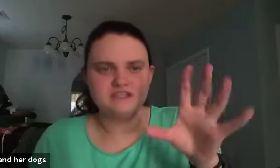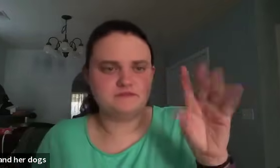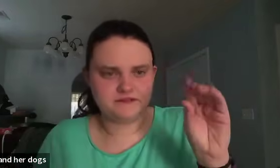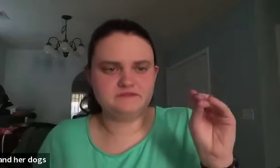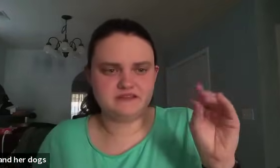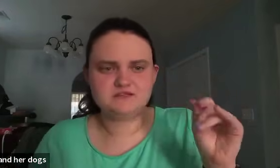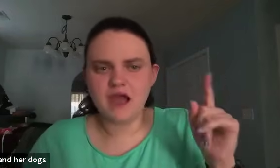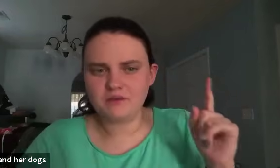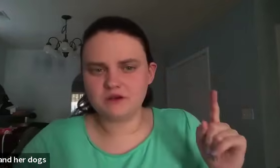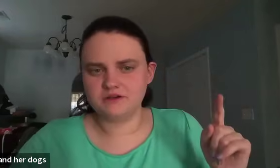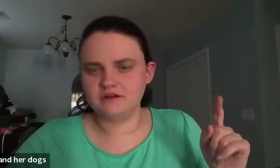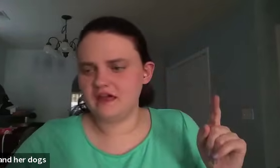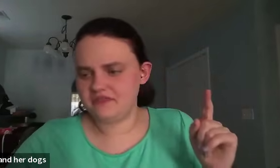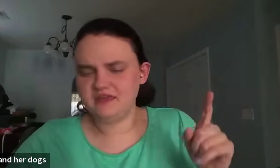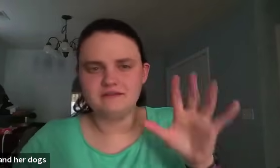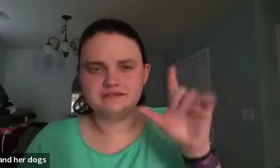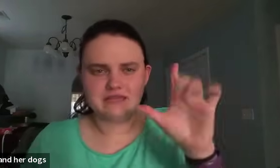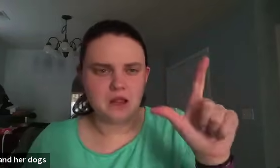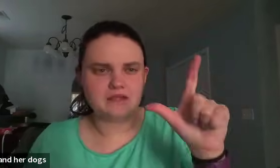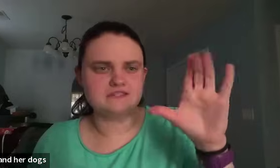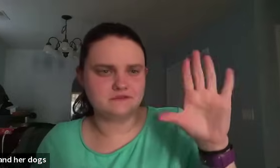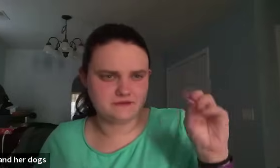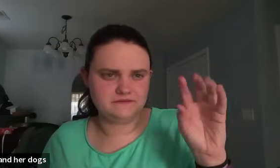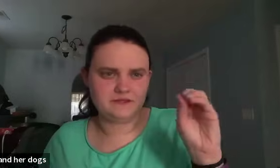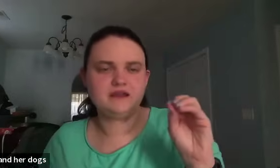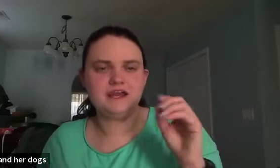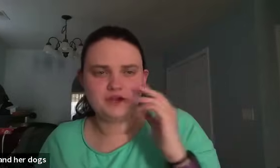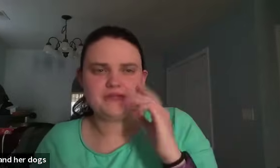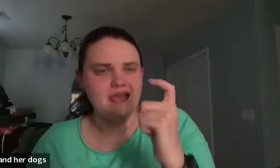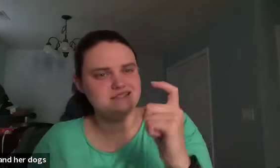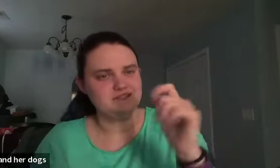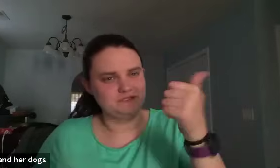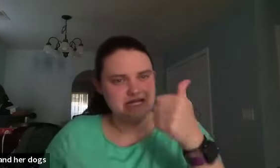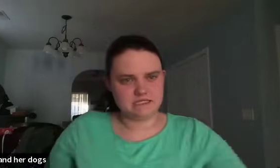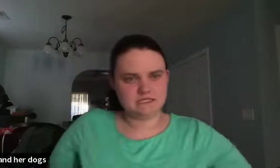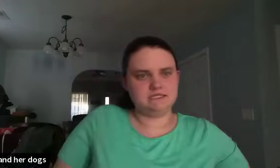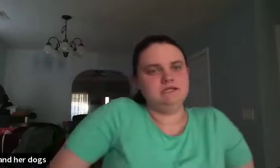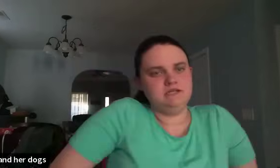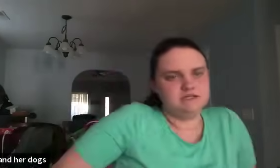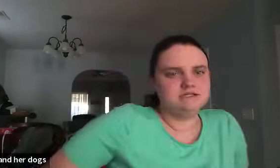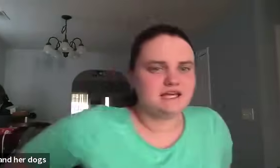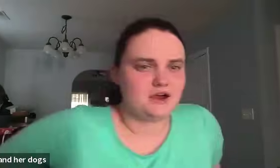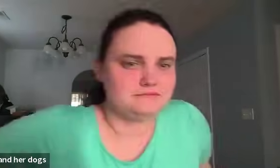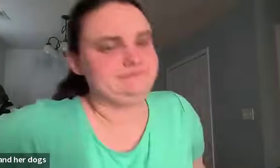Okay, so 50. That's what I wondered. I think L is for 50, but I know that X is for tens. So,